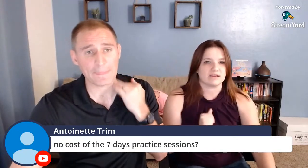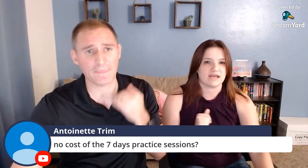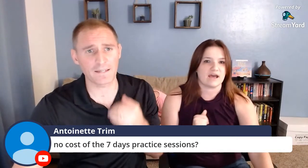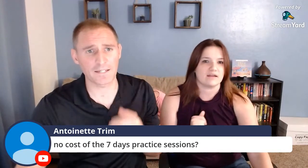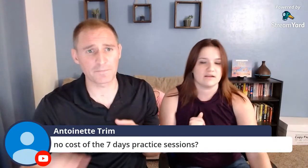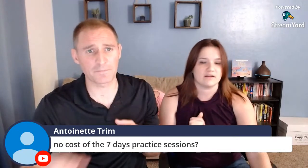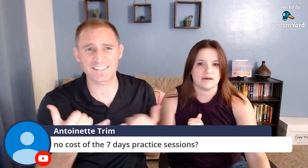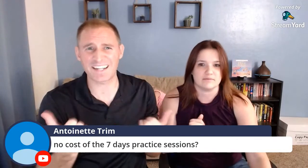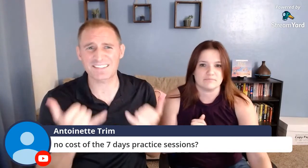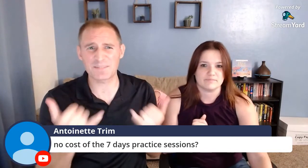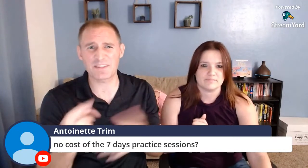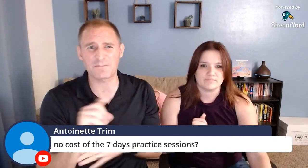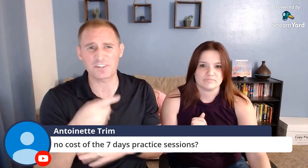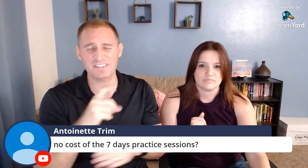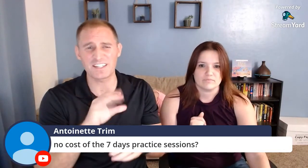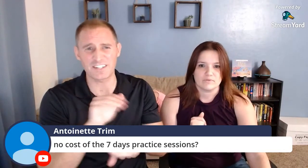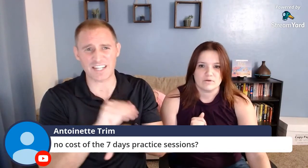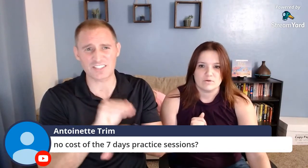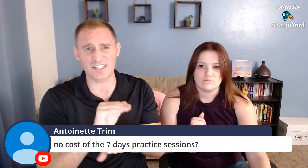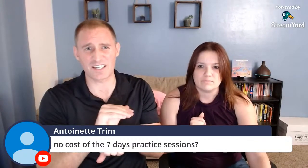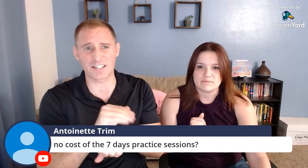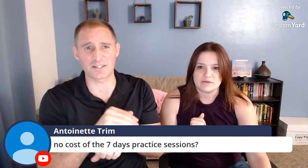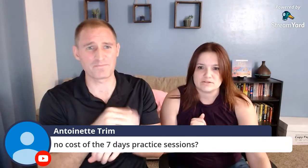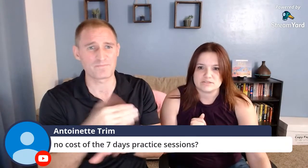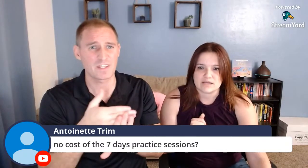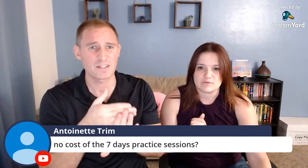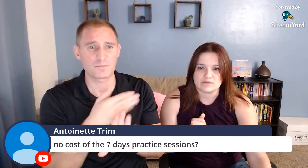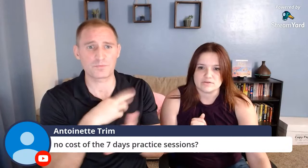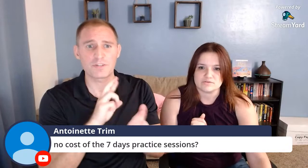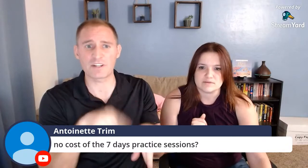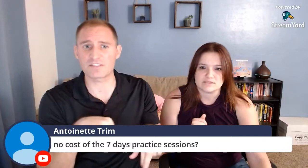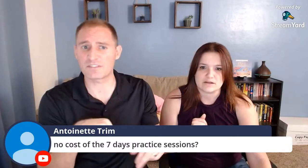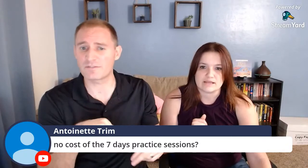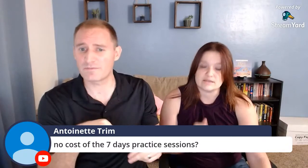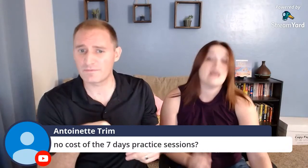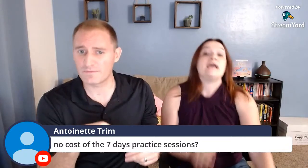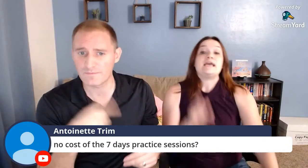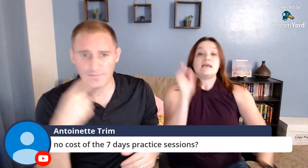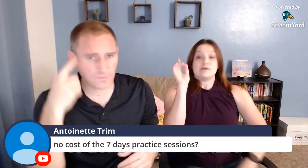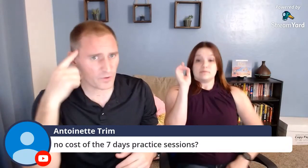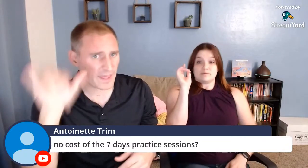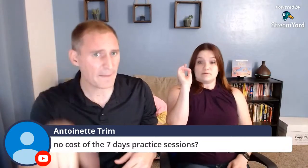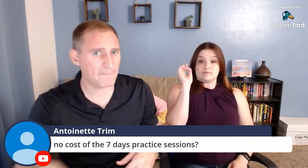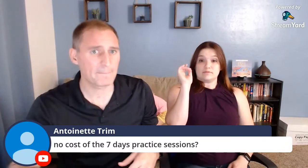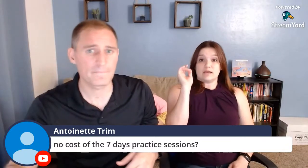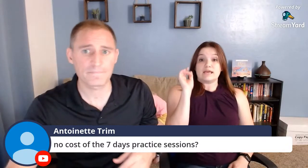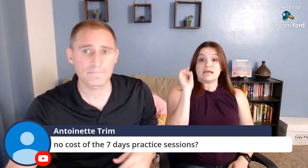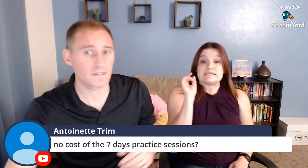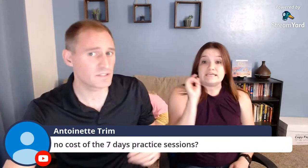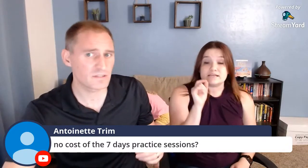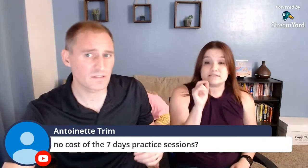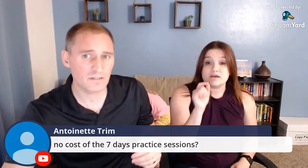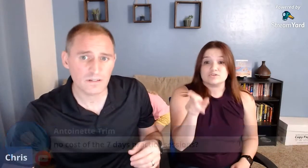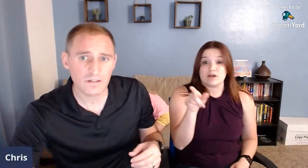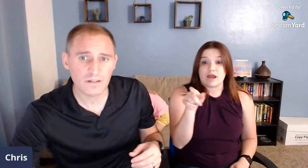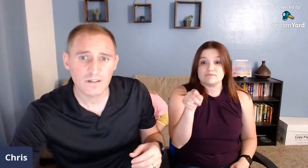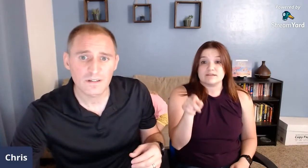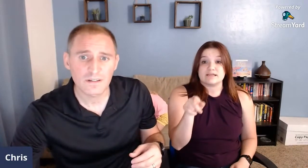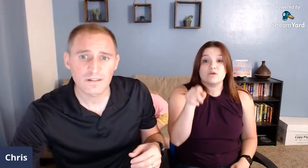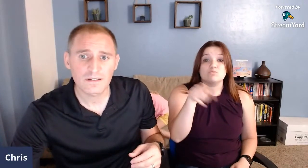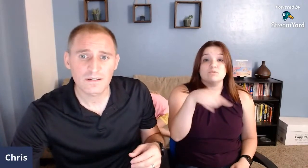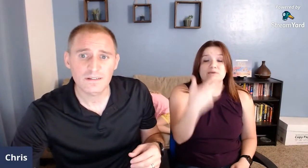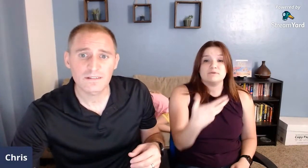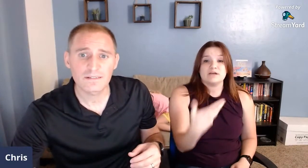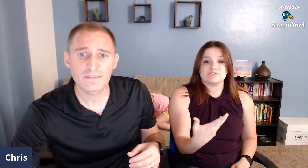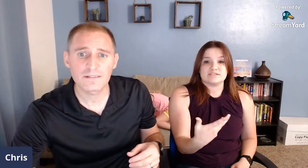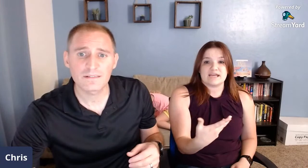talk about that. Yeah, tonight's gonna be the first night you can actually people understand what they pre-register for that. Yes. Oh, sorry, I was